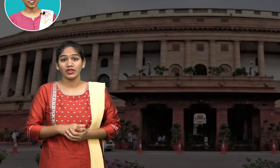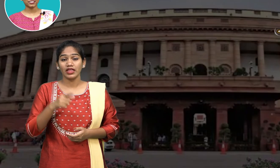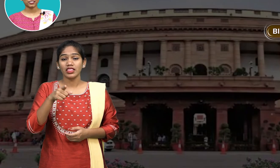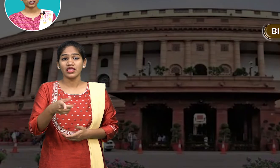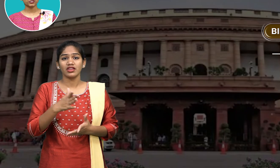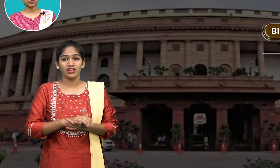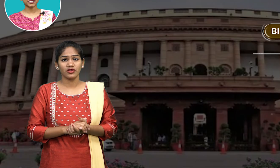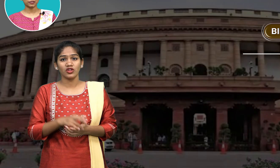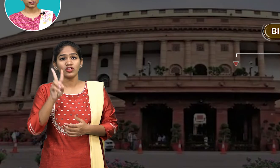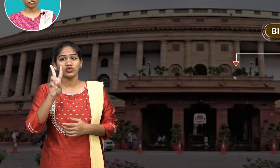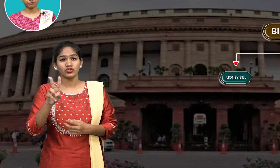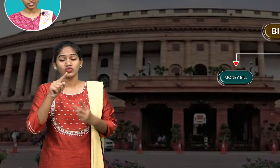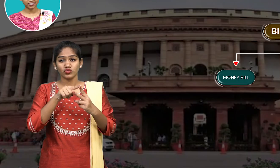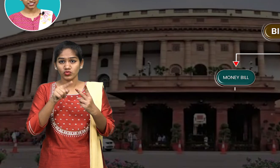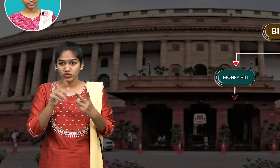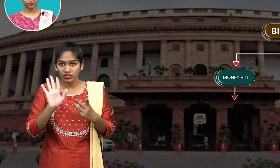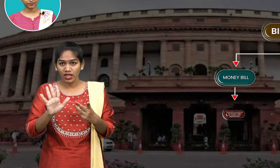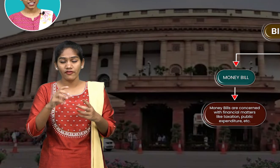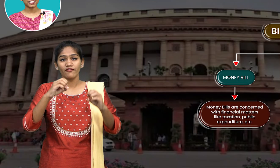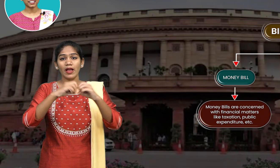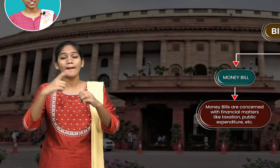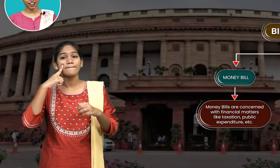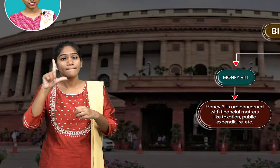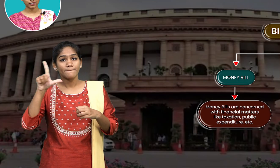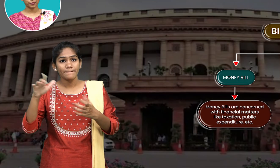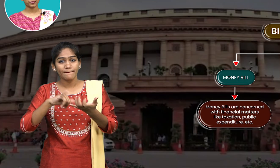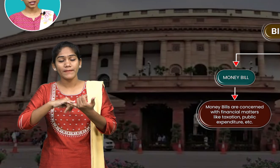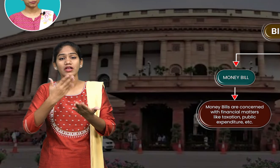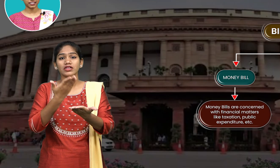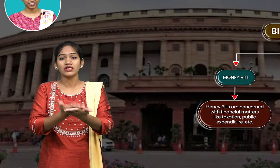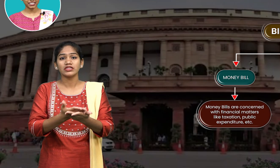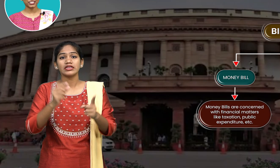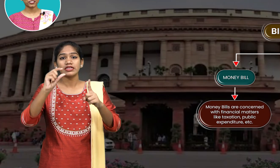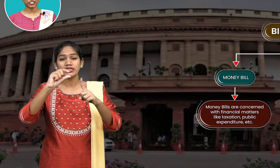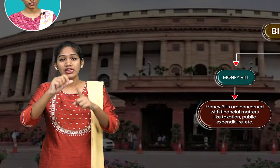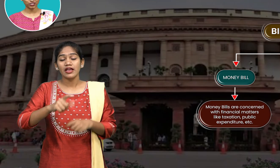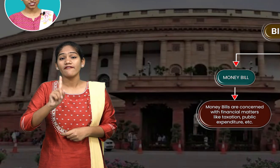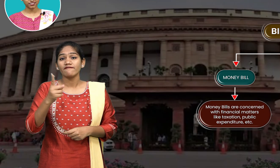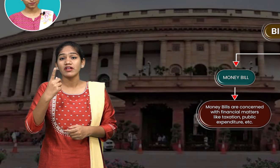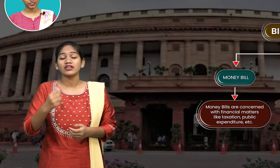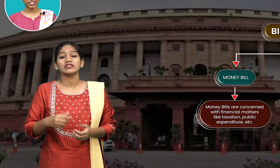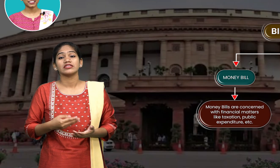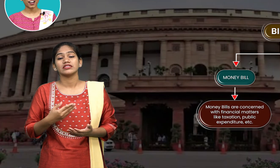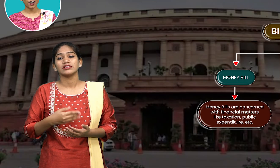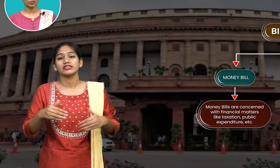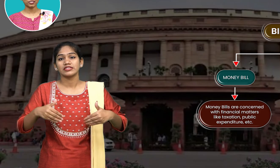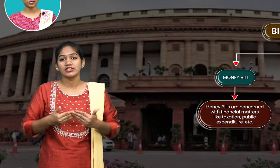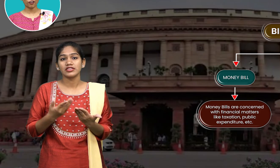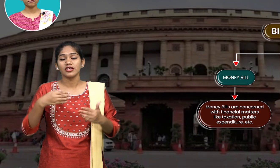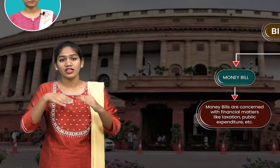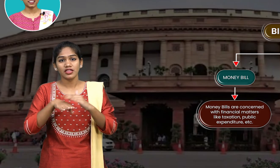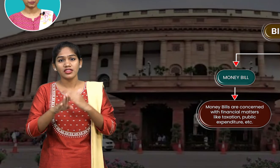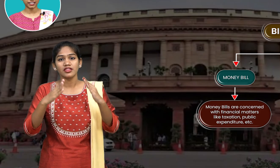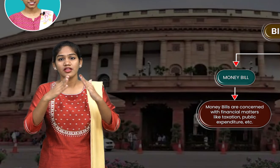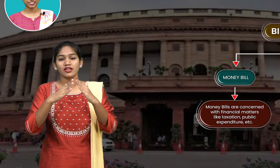There are two types of bills that are primarily introduced in the House